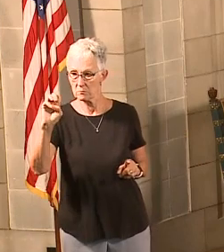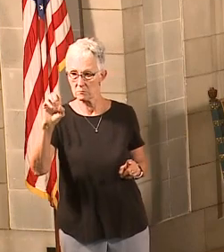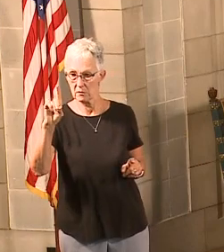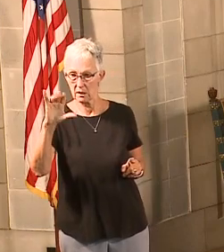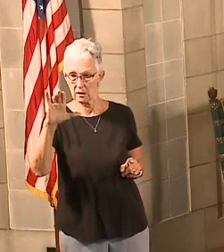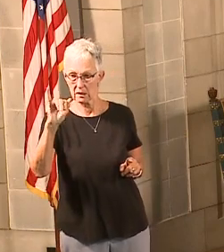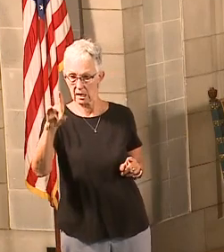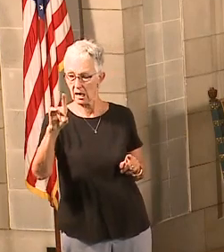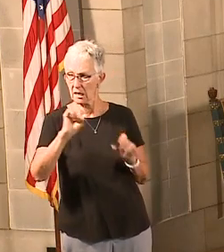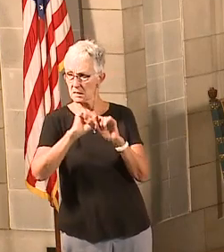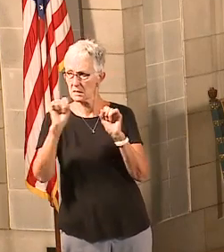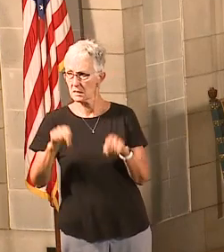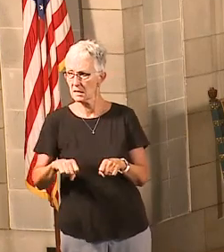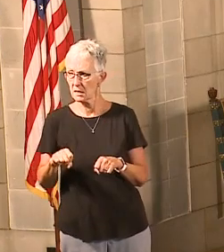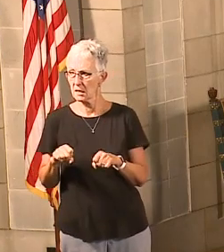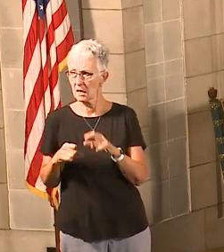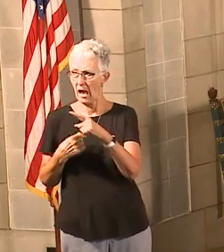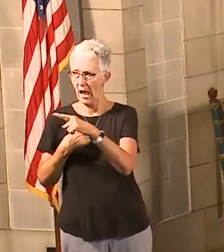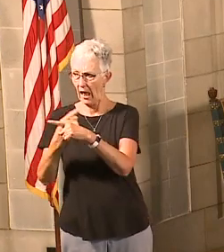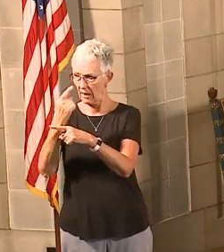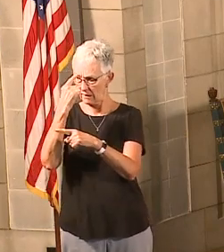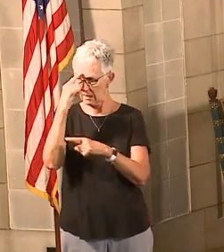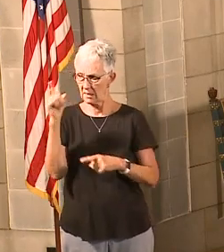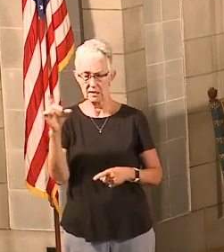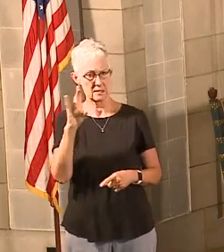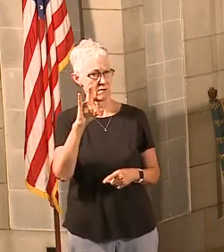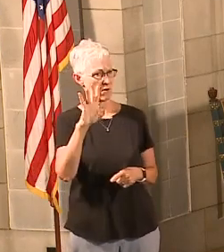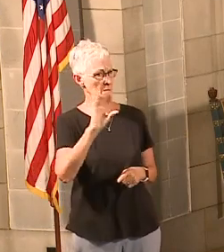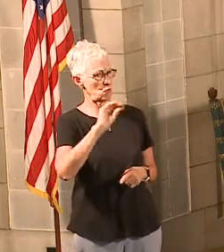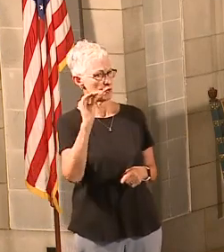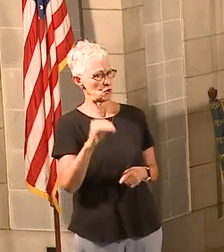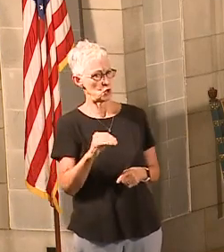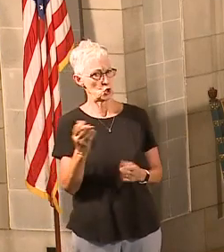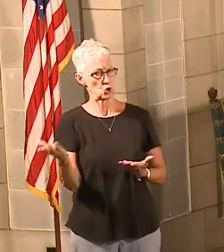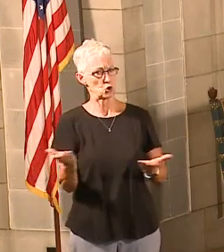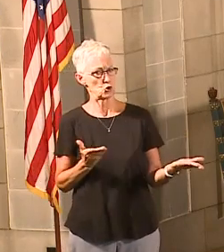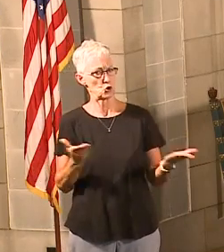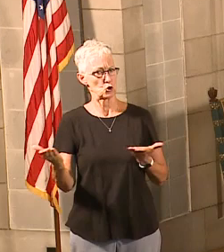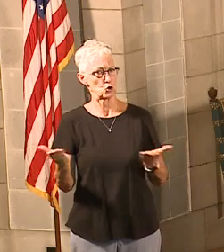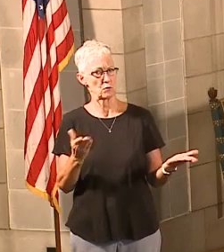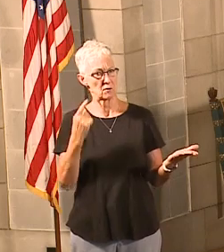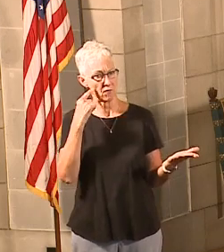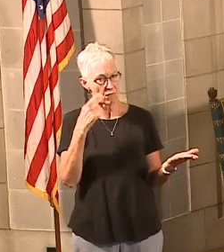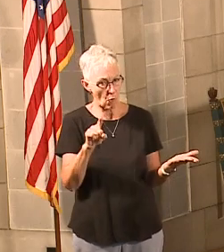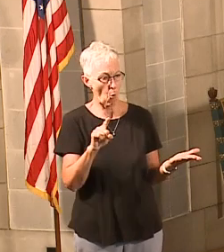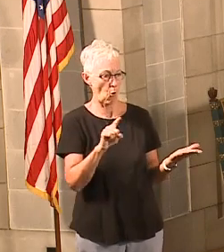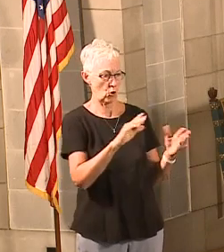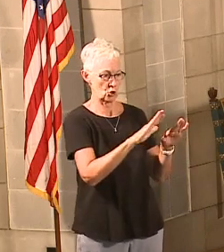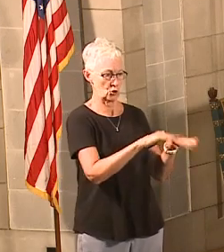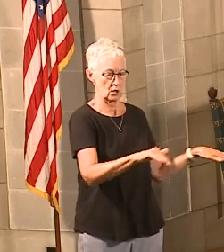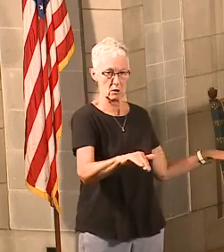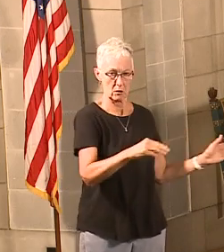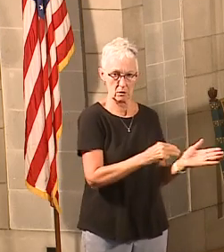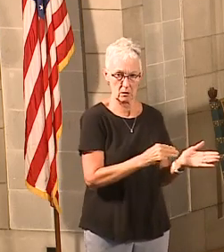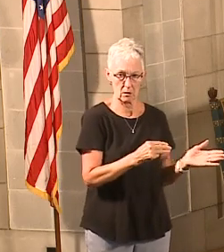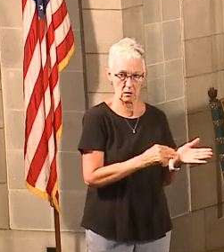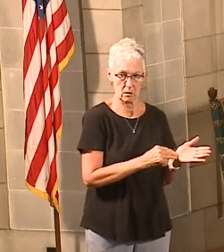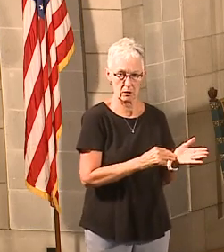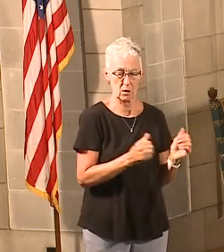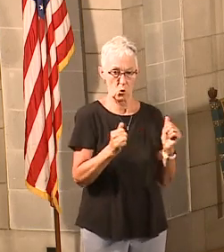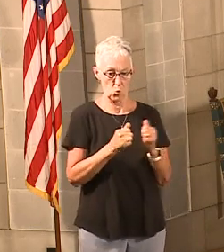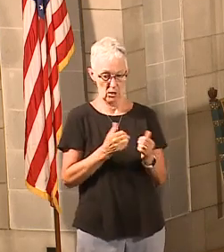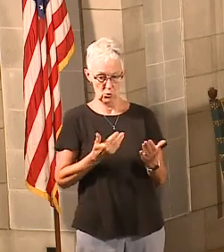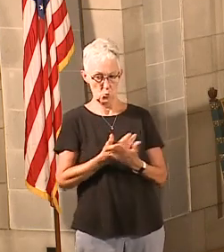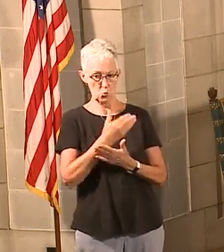75%, and Jeremy, you can get the exact numbers if you know them off the top of your head. I think about 75% of the services were for pediatricians. Well, with the new population being 19